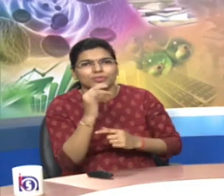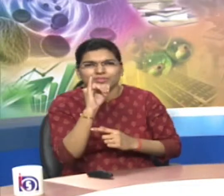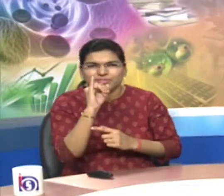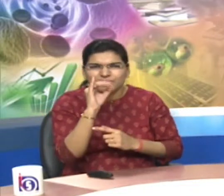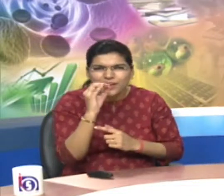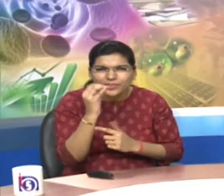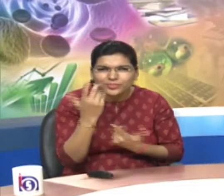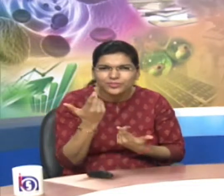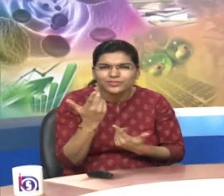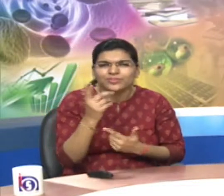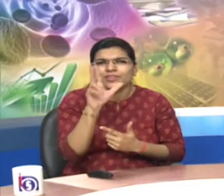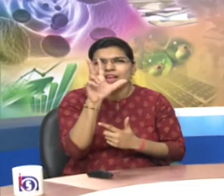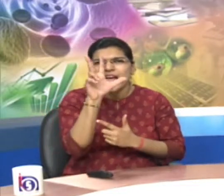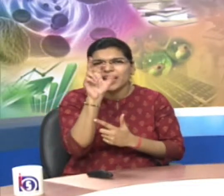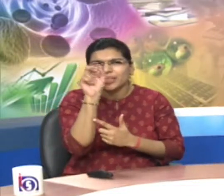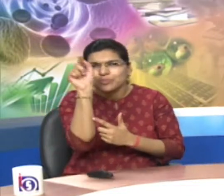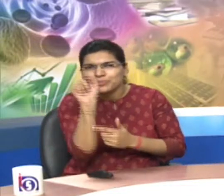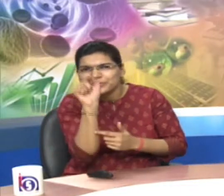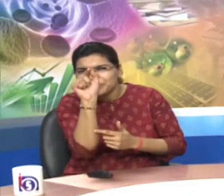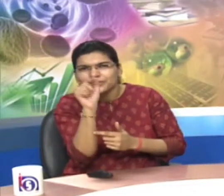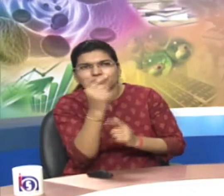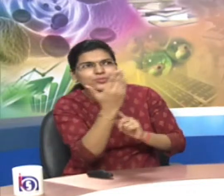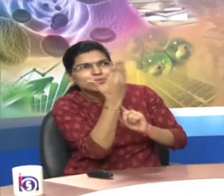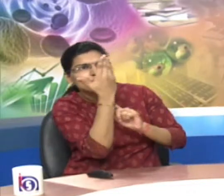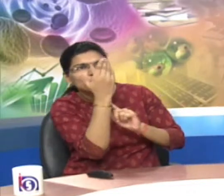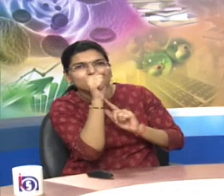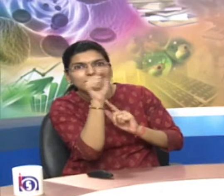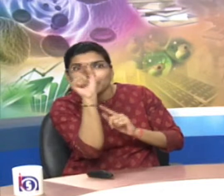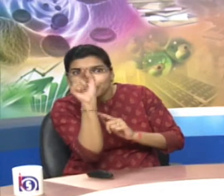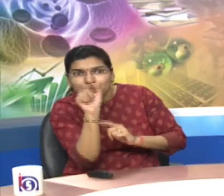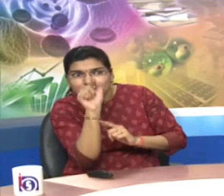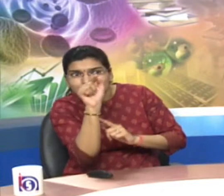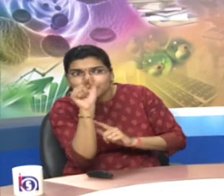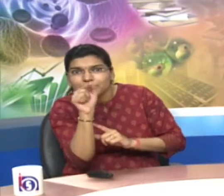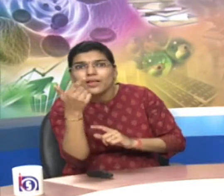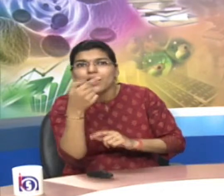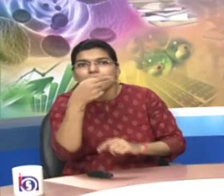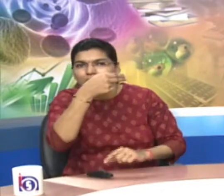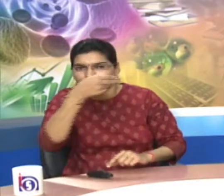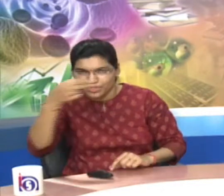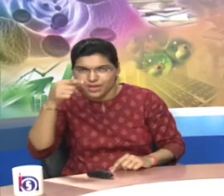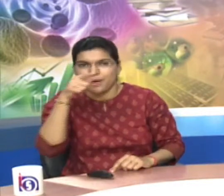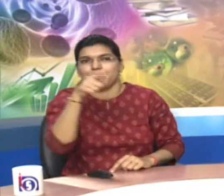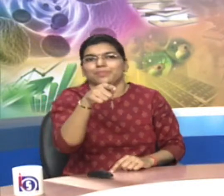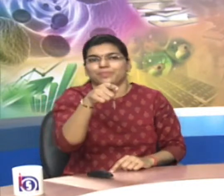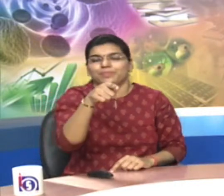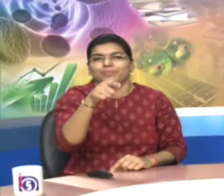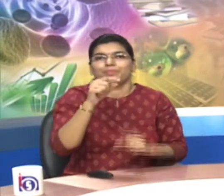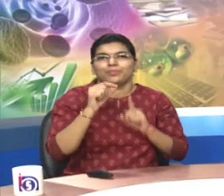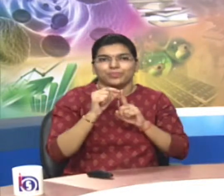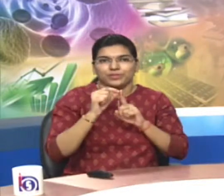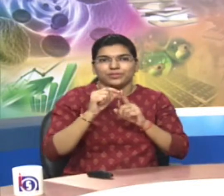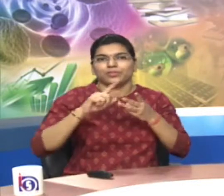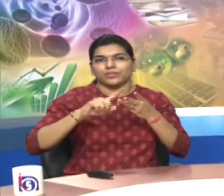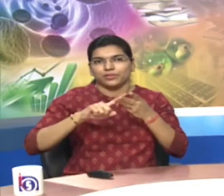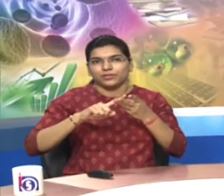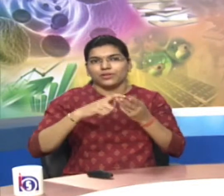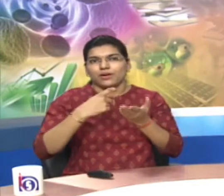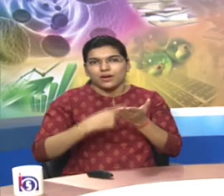And as you all know that in exams there are different marks given, and then finally you